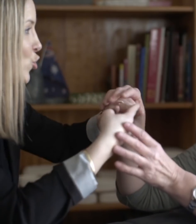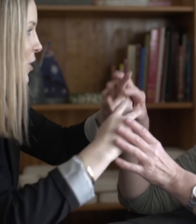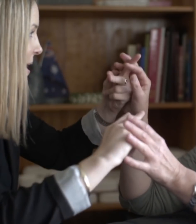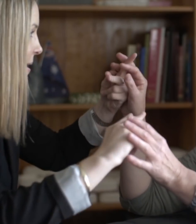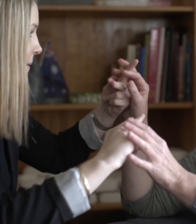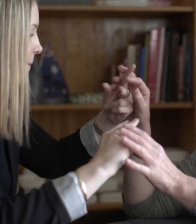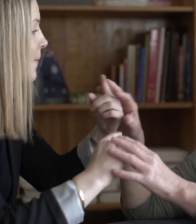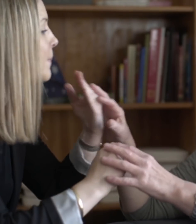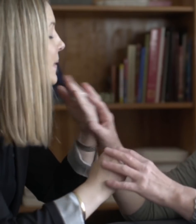Genetic.